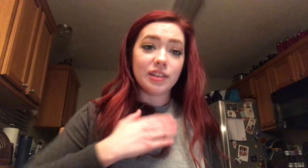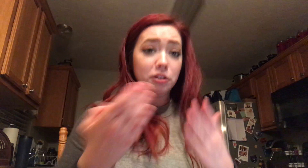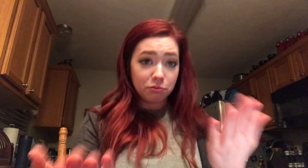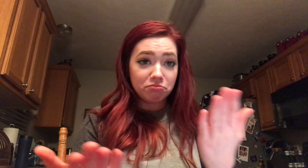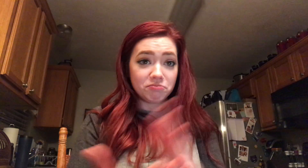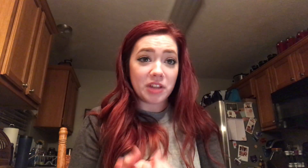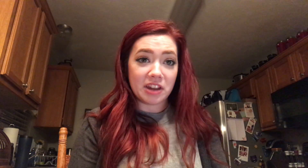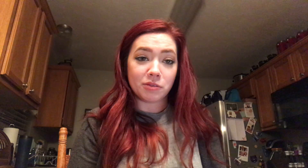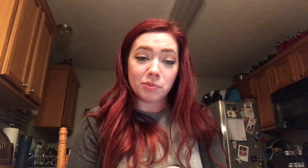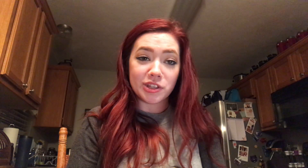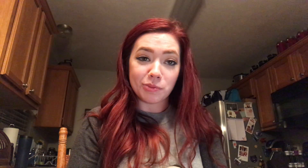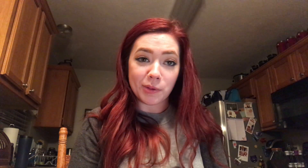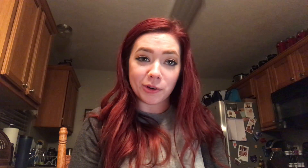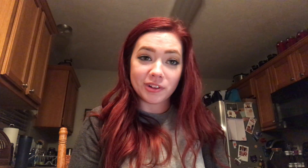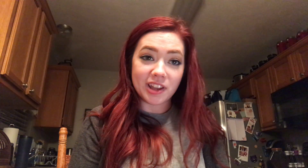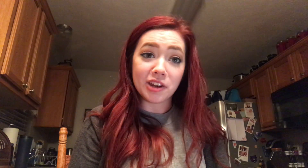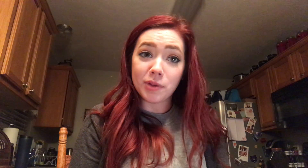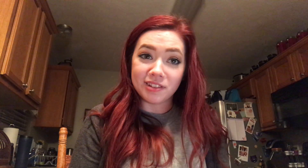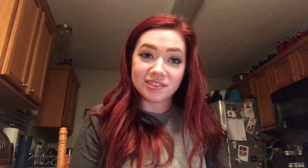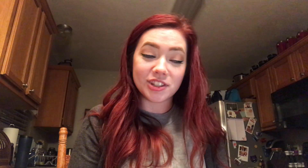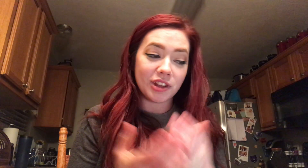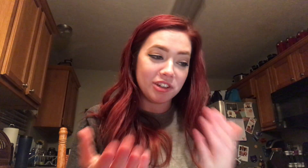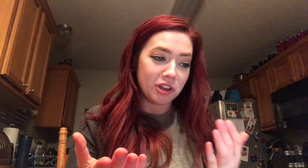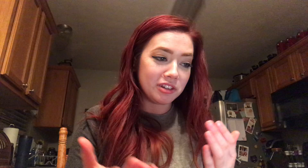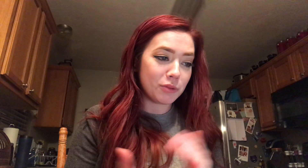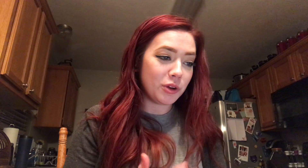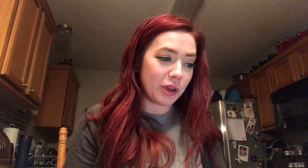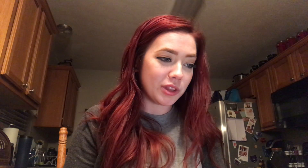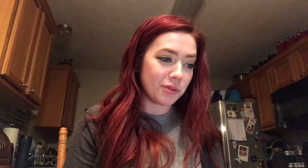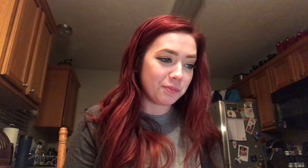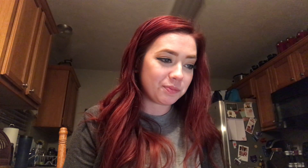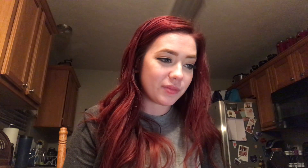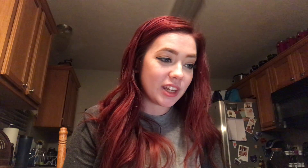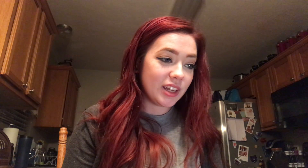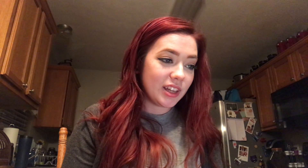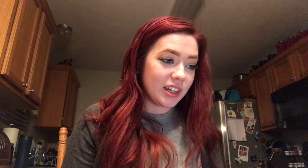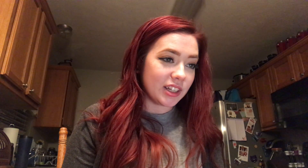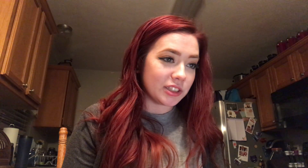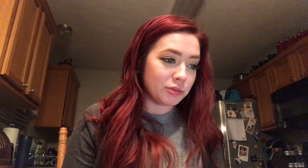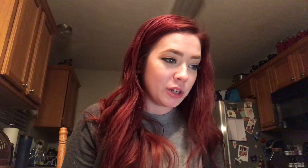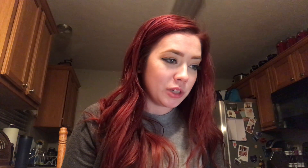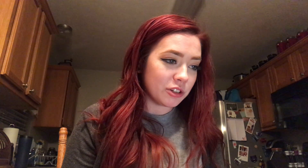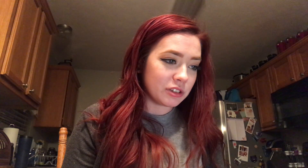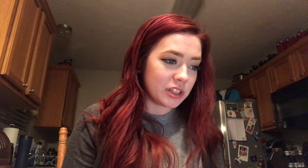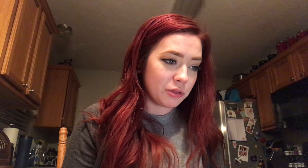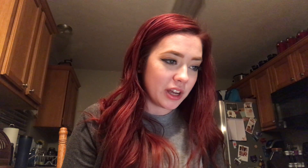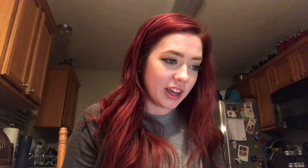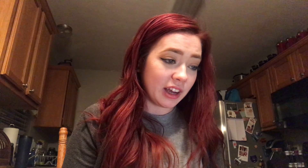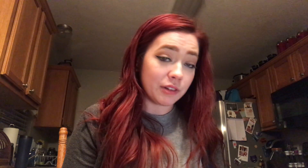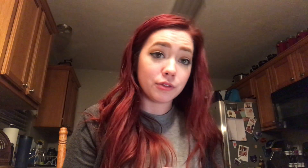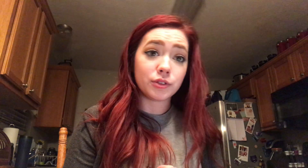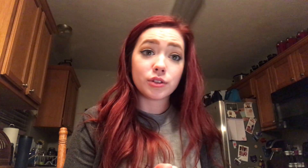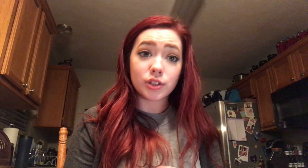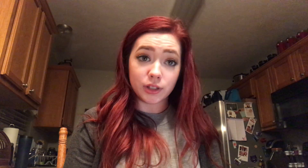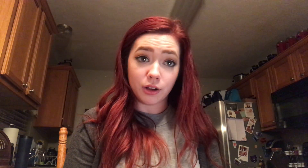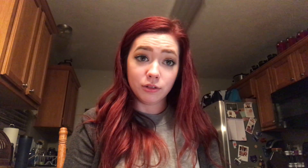then you hand them a piece of paper and a pen so that you can communicate with them. Then we also have slow.